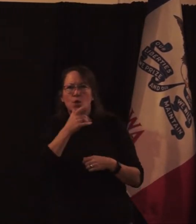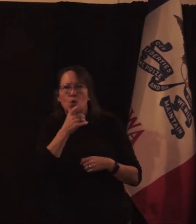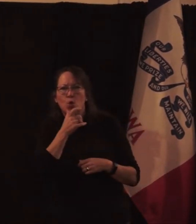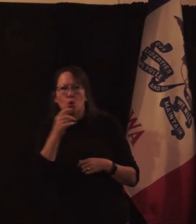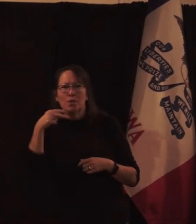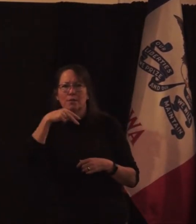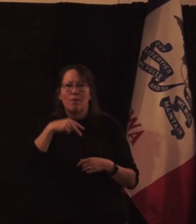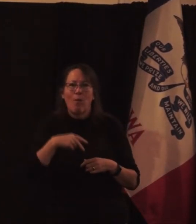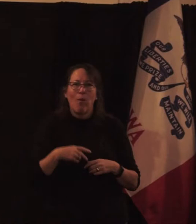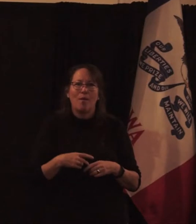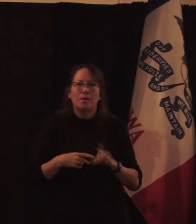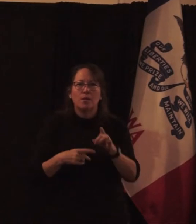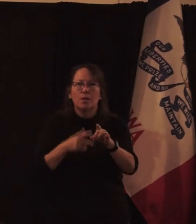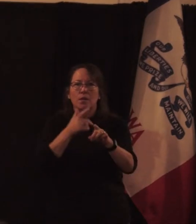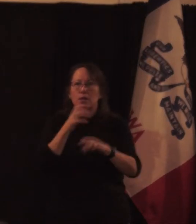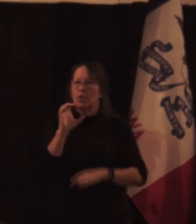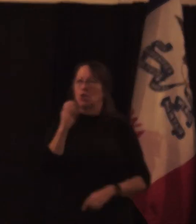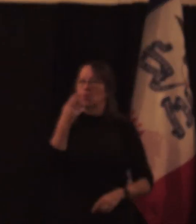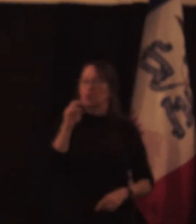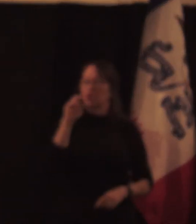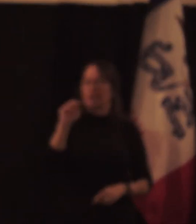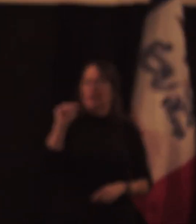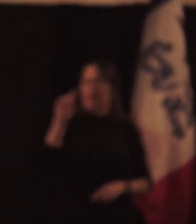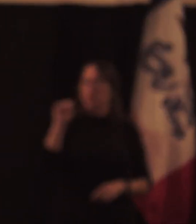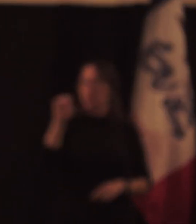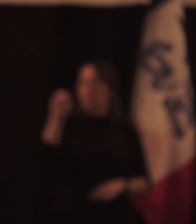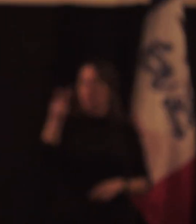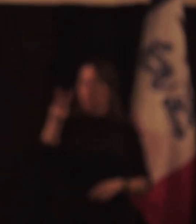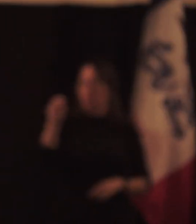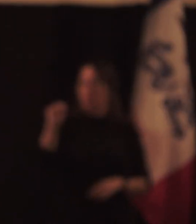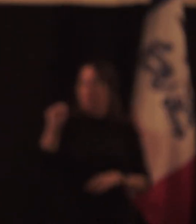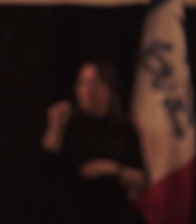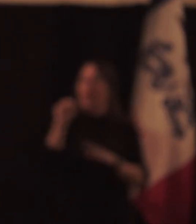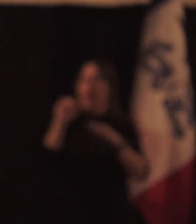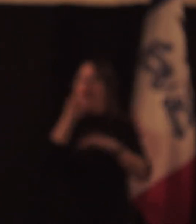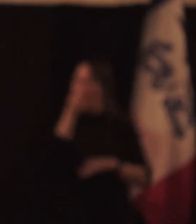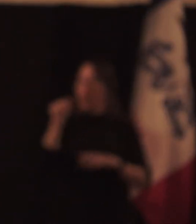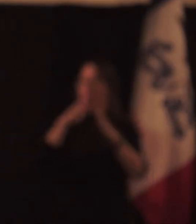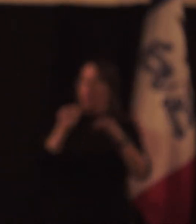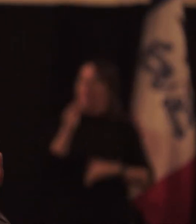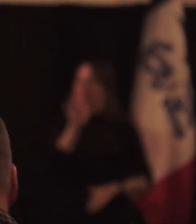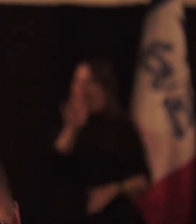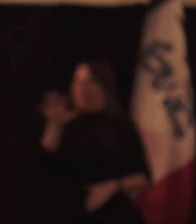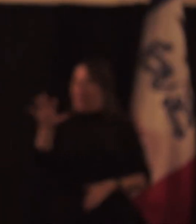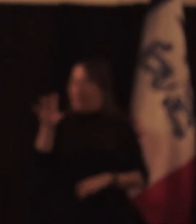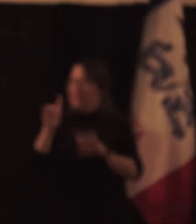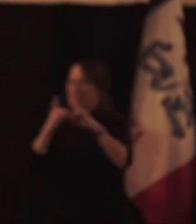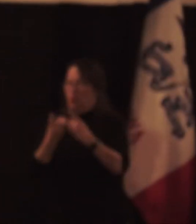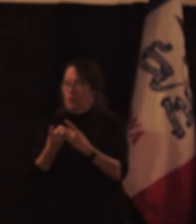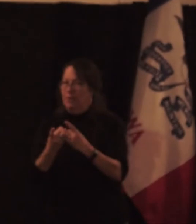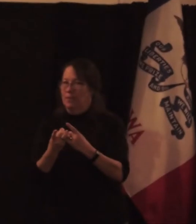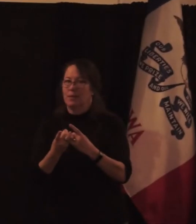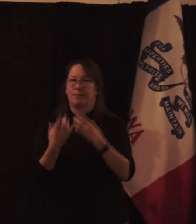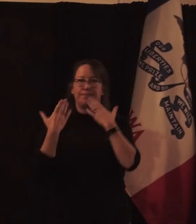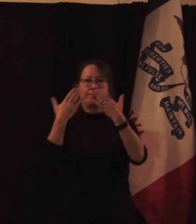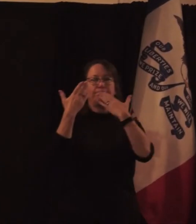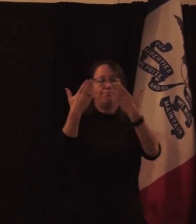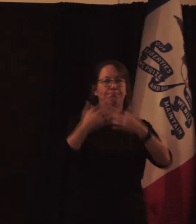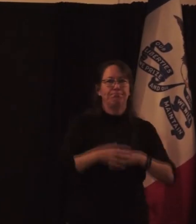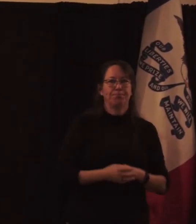Someone else I know was running here. Who? Christian Andrews running for the Iowa House, District 95. District 95. Christian. Thanks, Christian.